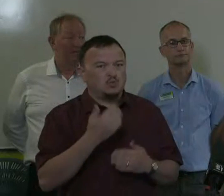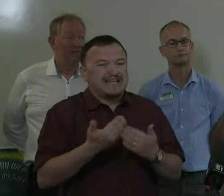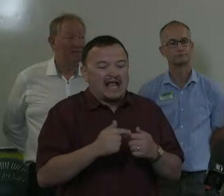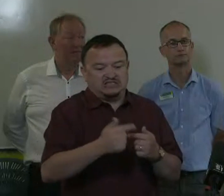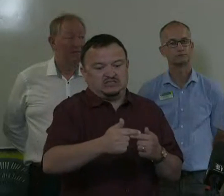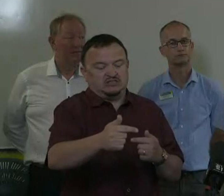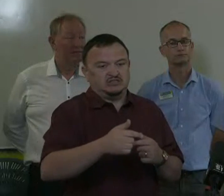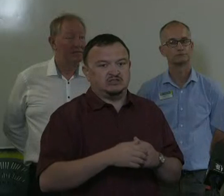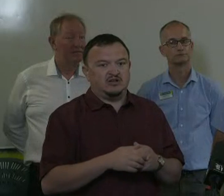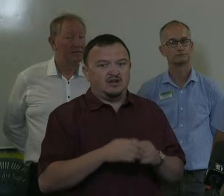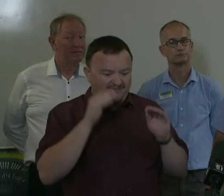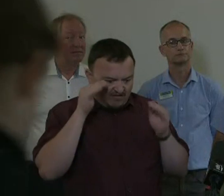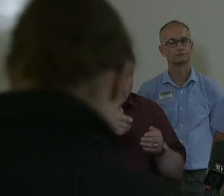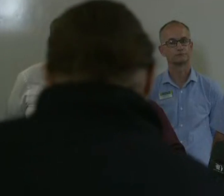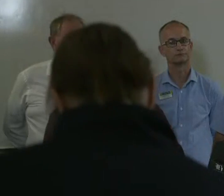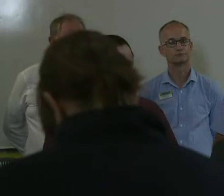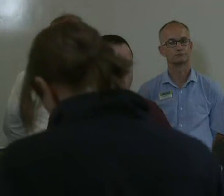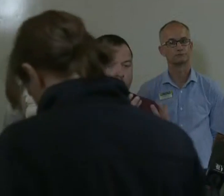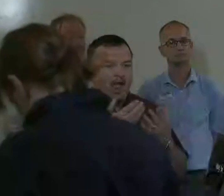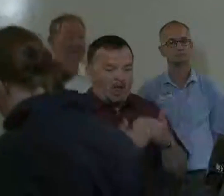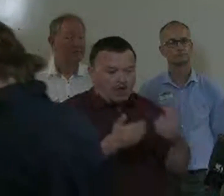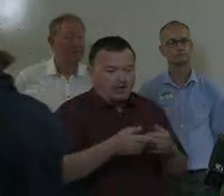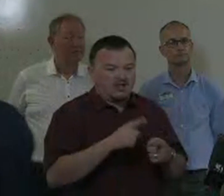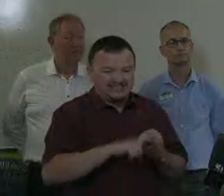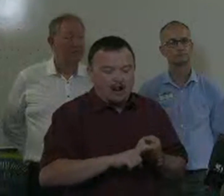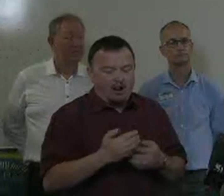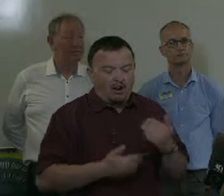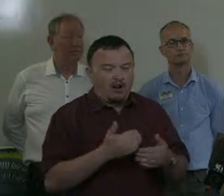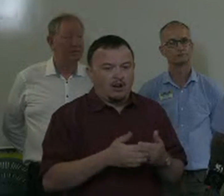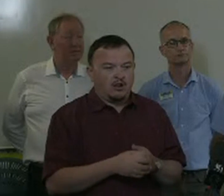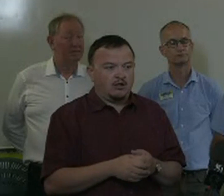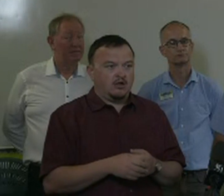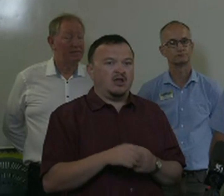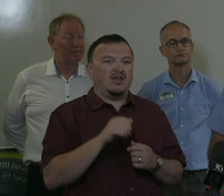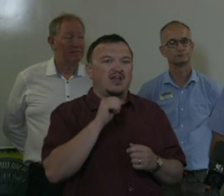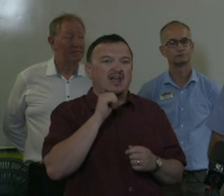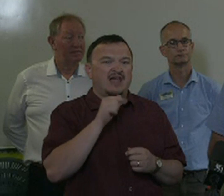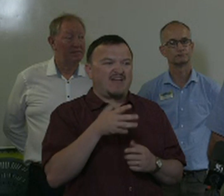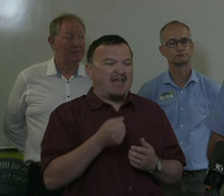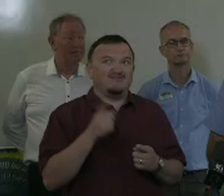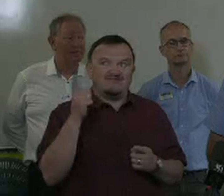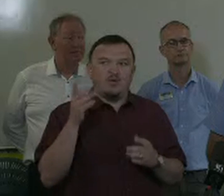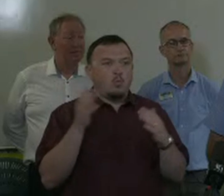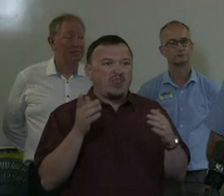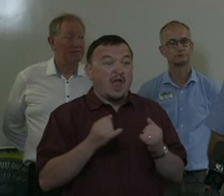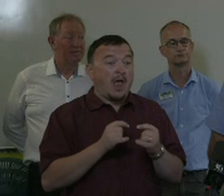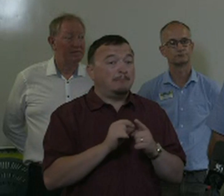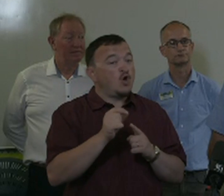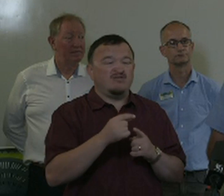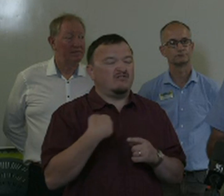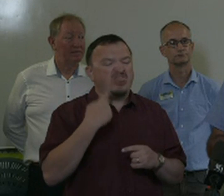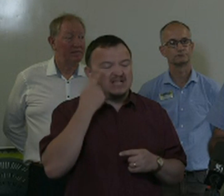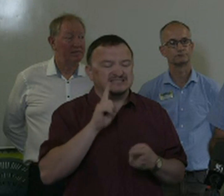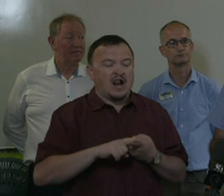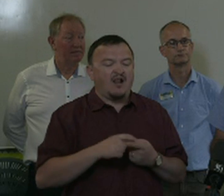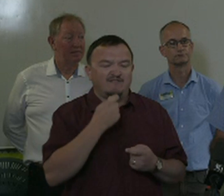the primary focus and volatility will still be there, even if we have good conditions all of that time.